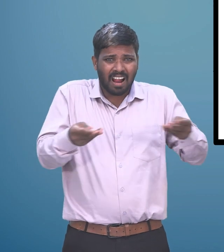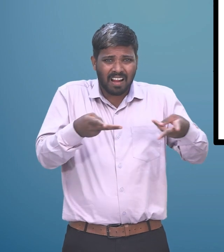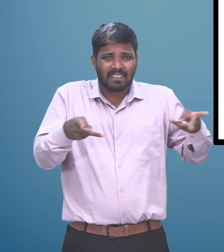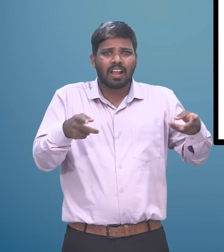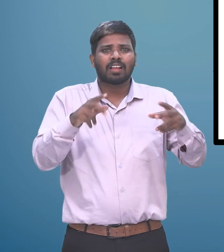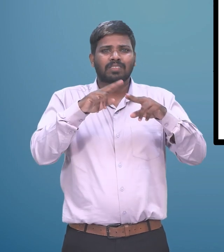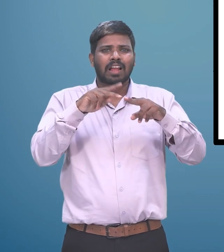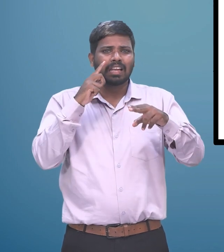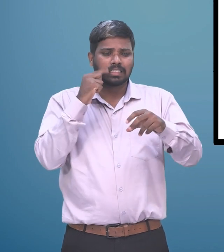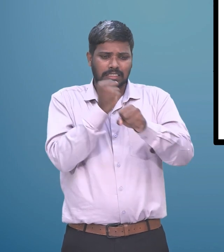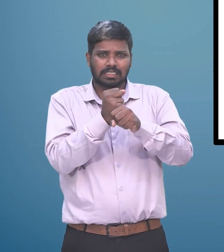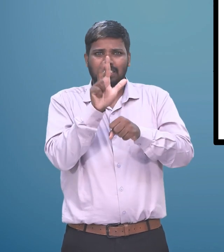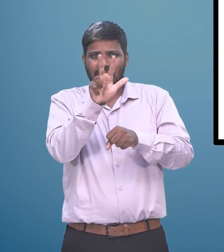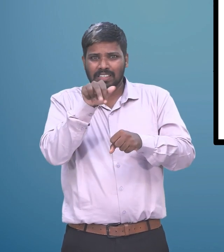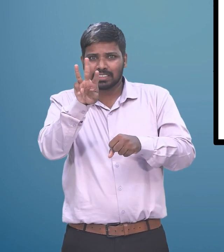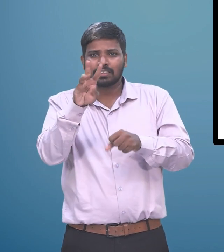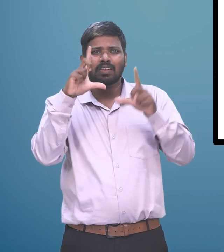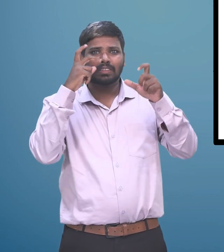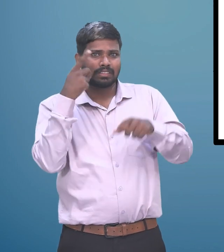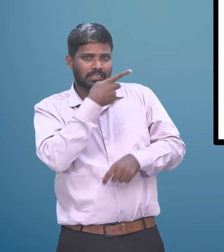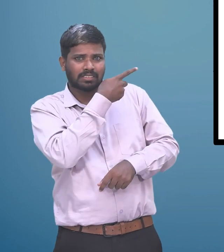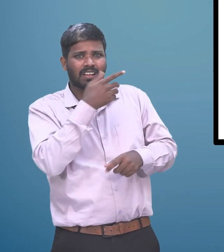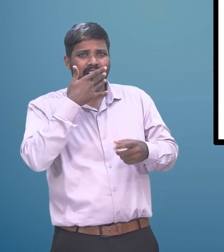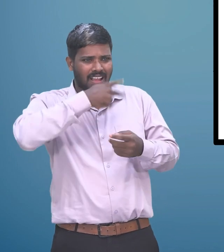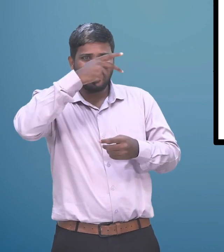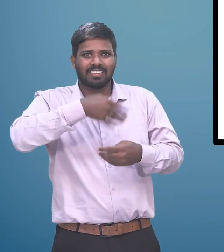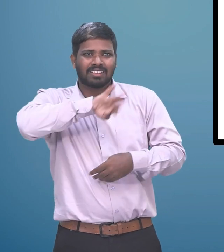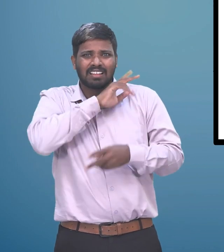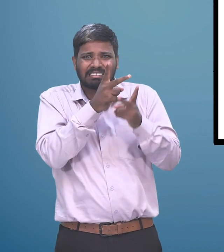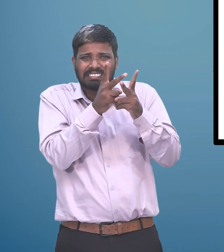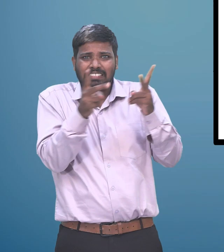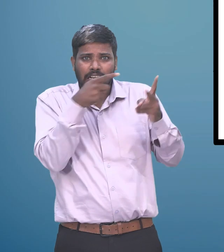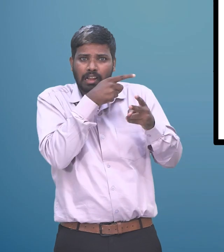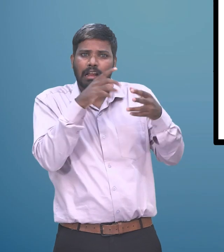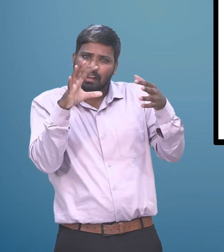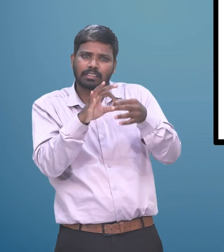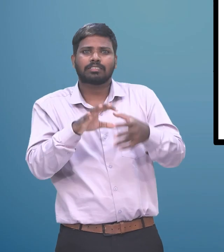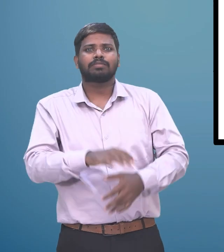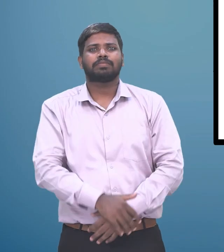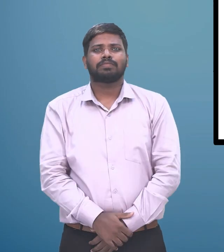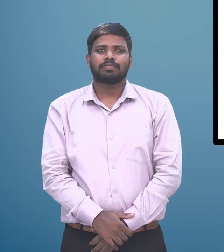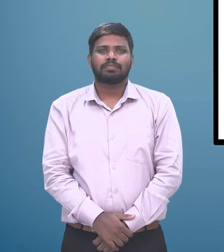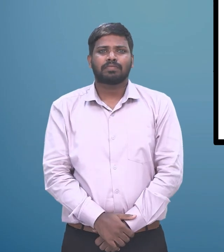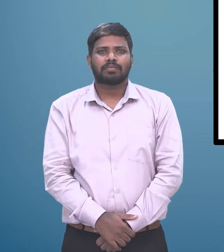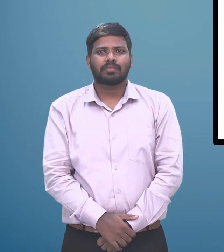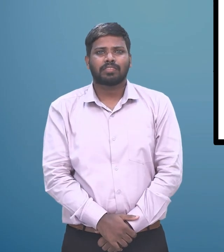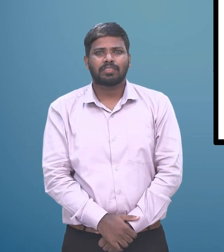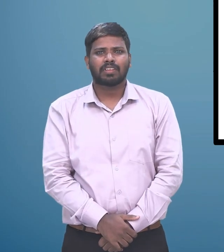of weaving, figure 8.3 on the right, and designing. Some designs are part of the cloth, while others are printed after the cloth is